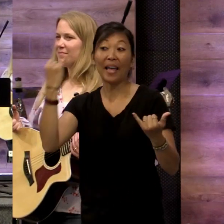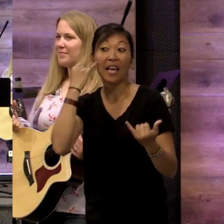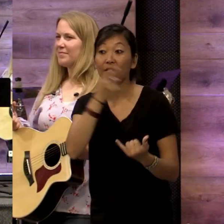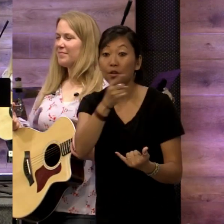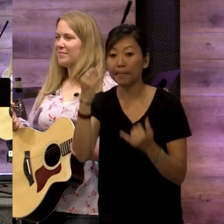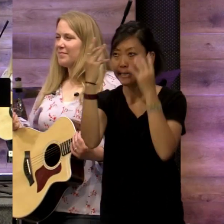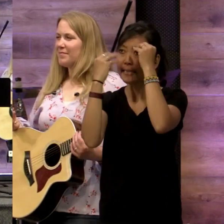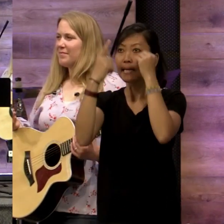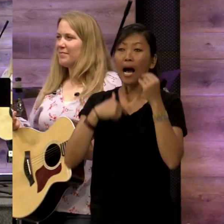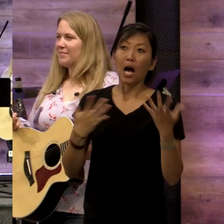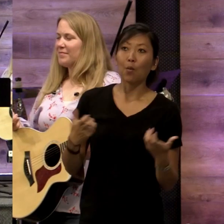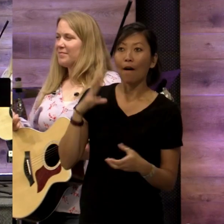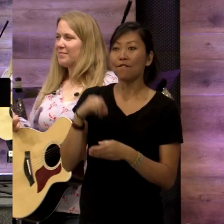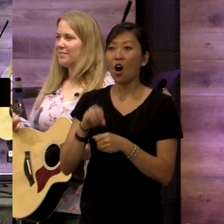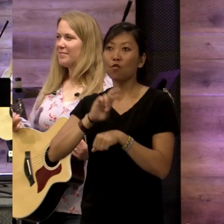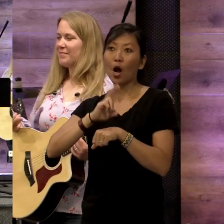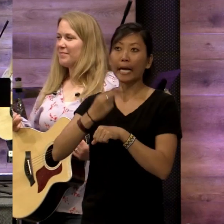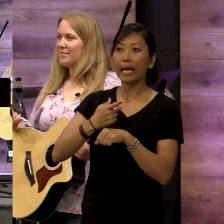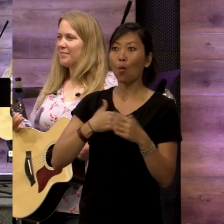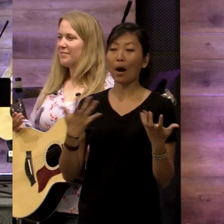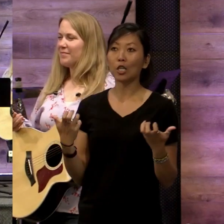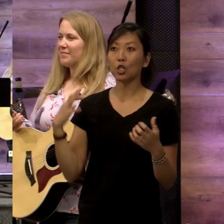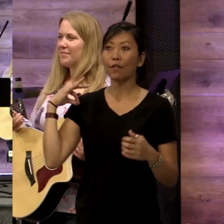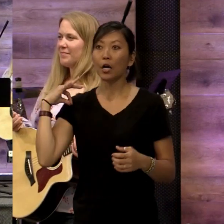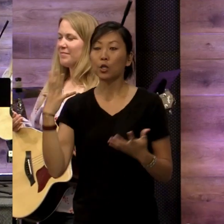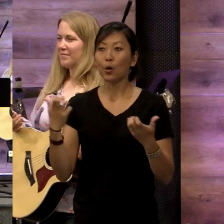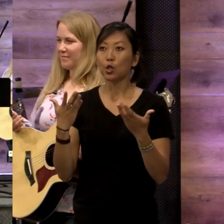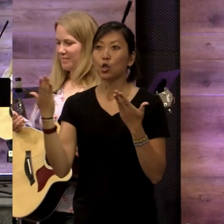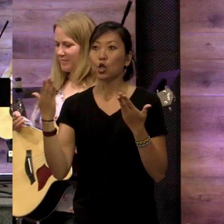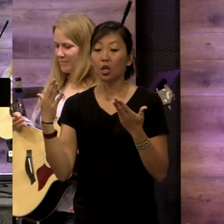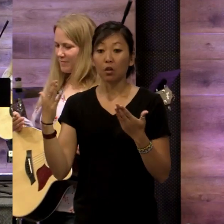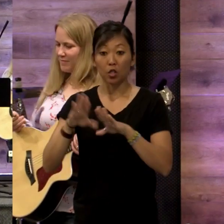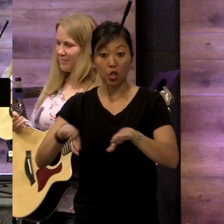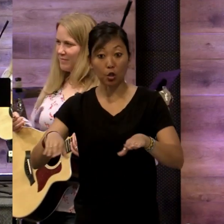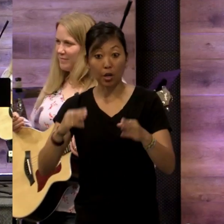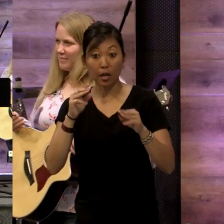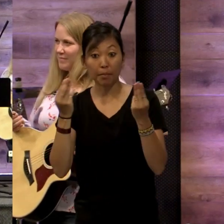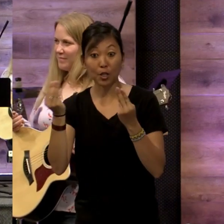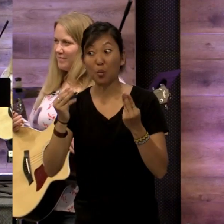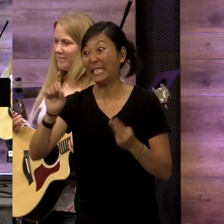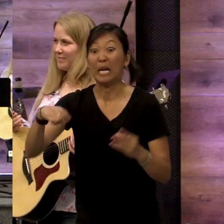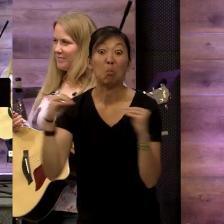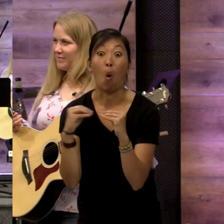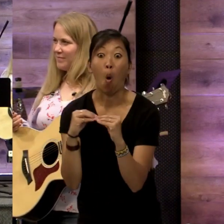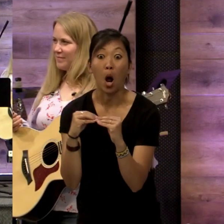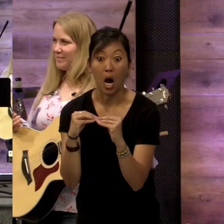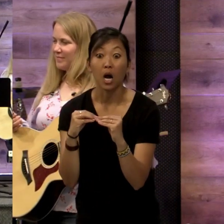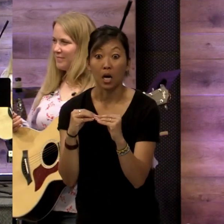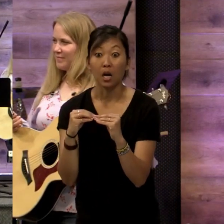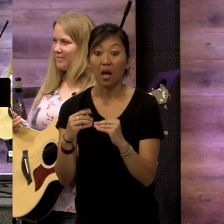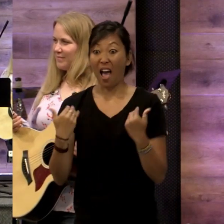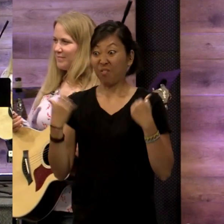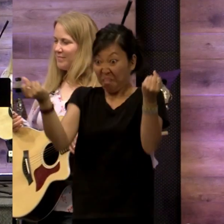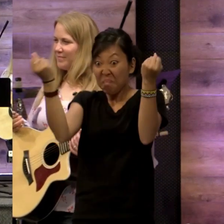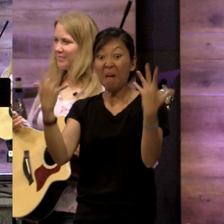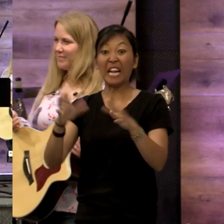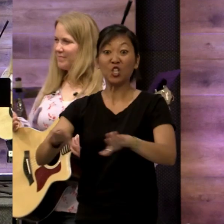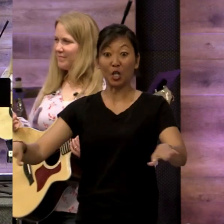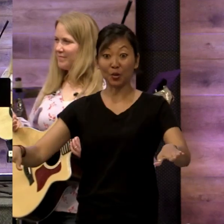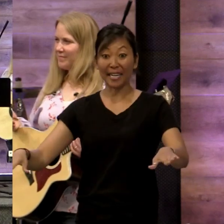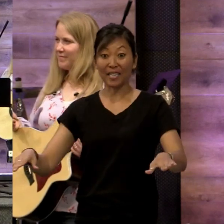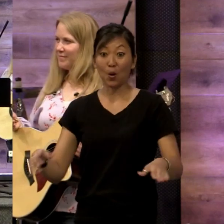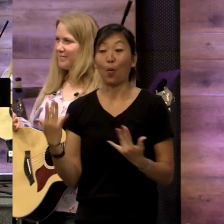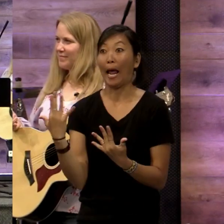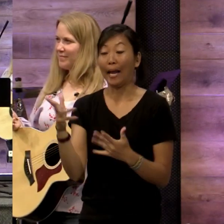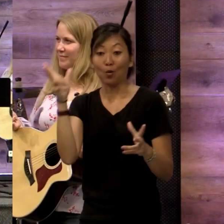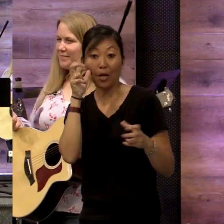to, if you have been thinking about serving at Rock Hill or volunteering with kids ministry, we really need volunteers downstairs. We have a lot of kids, and